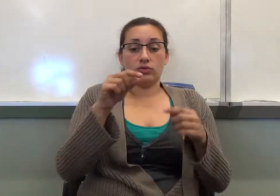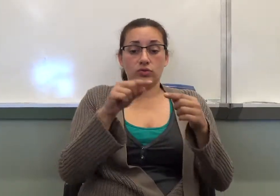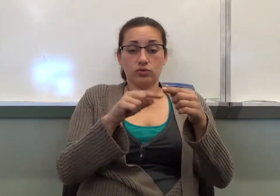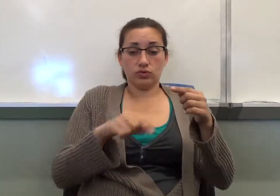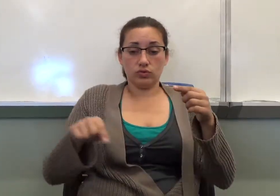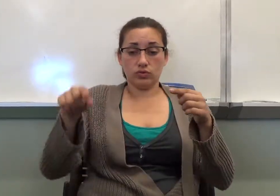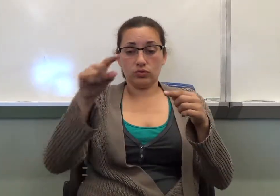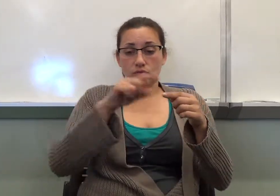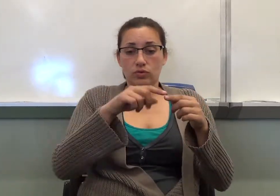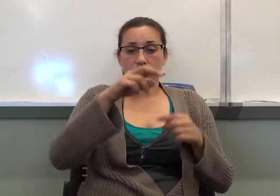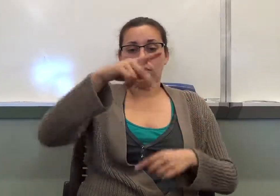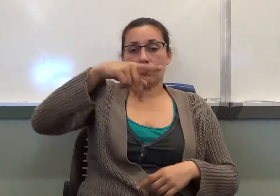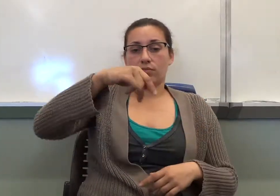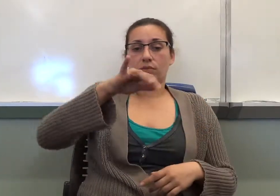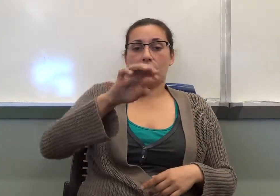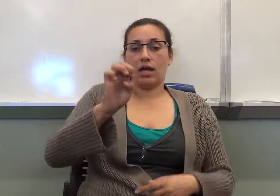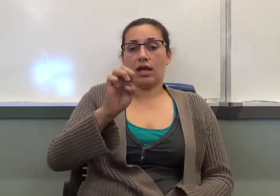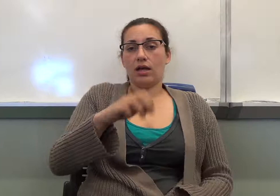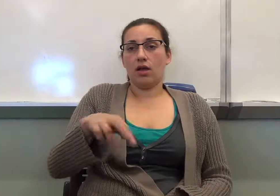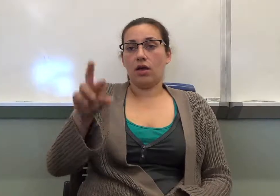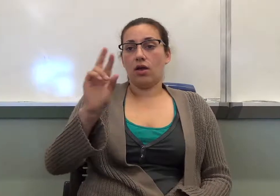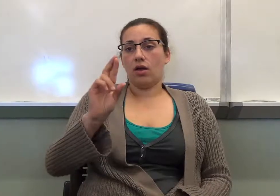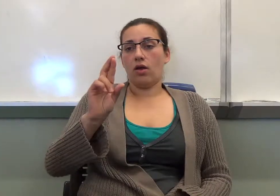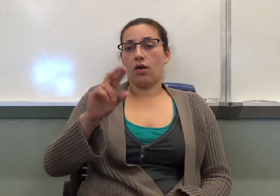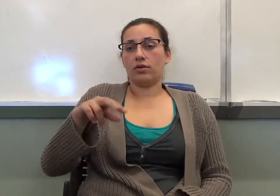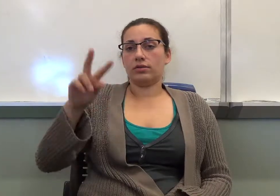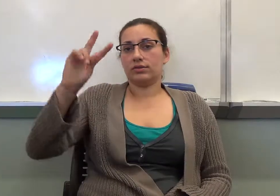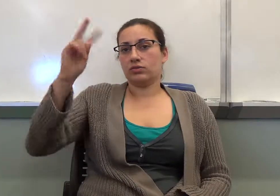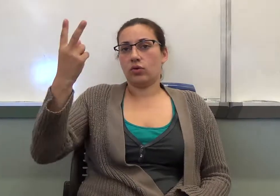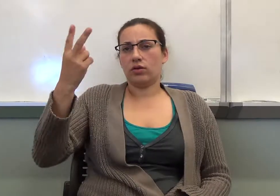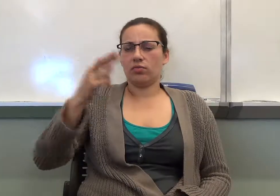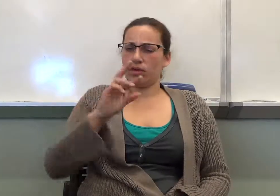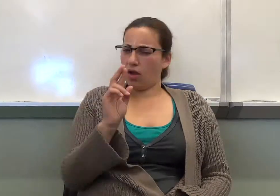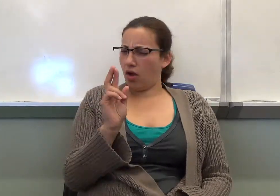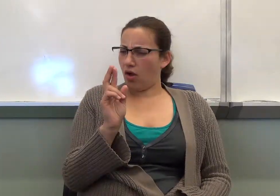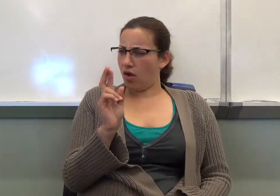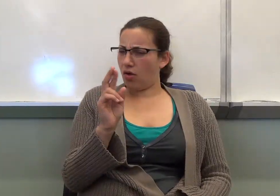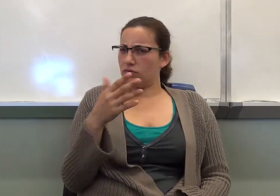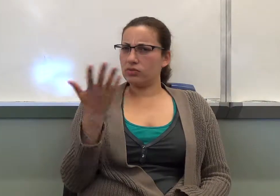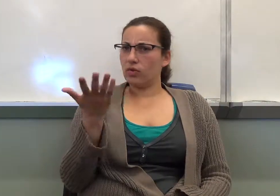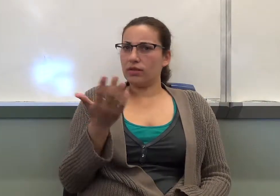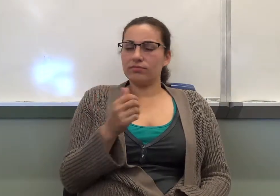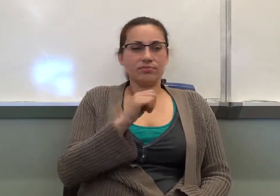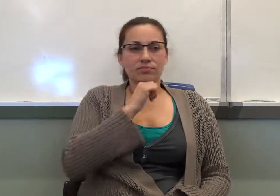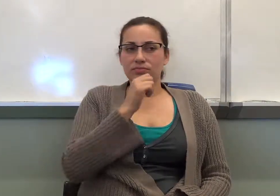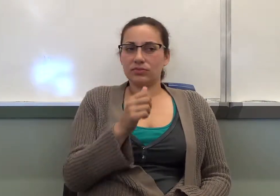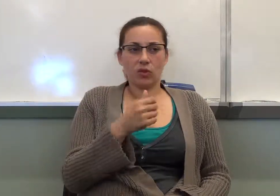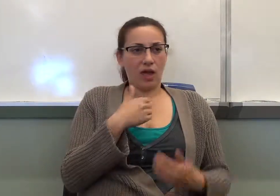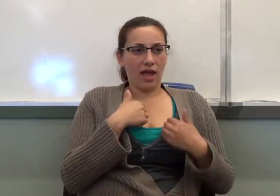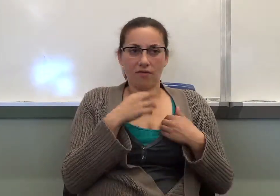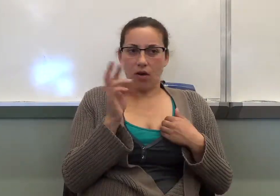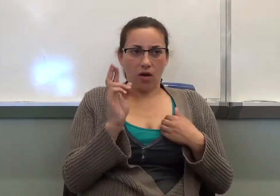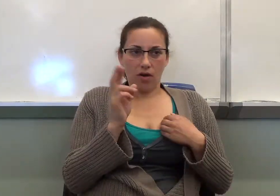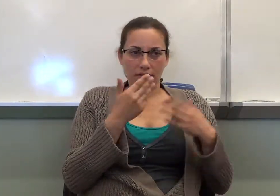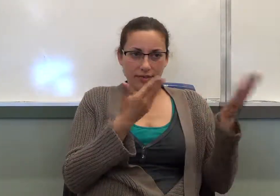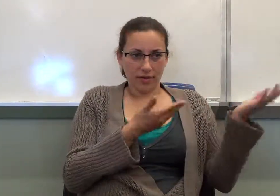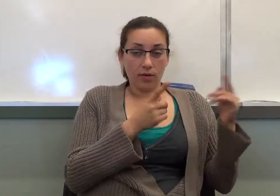squared. And what's the r? That's the question. Well, they don't give it to us, but we could actually figure out what it